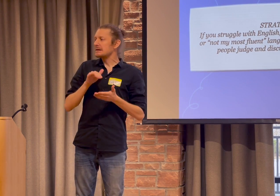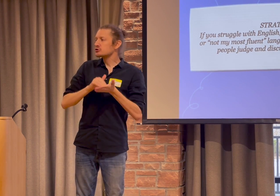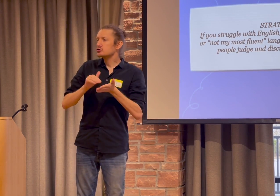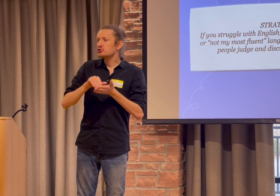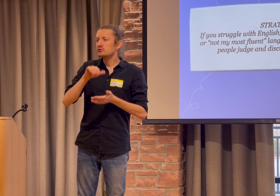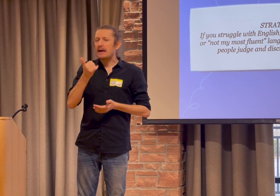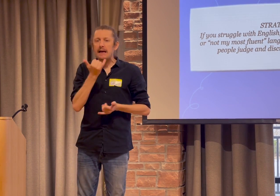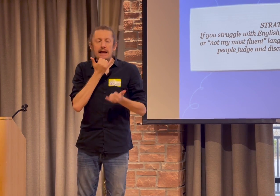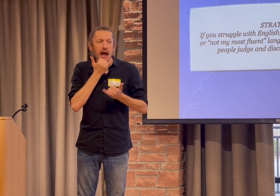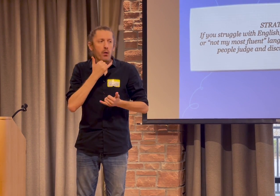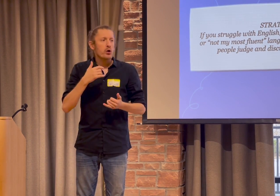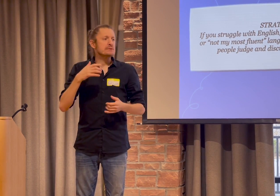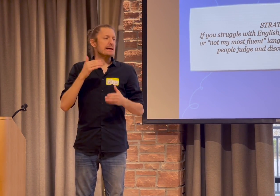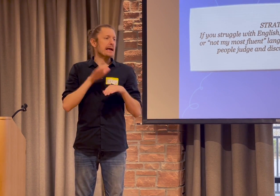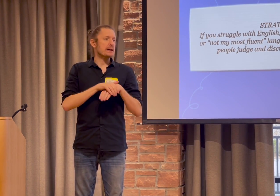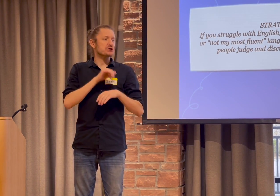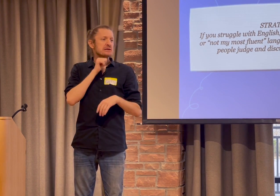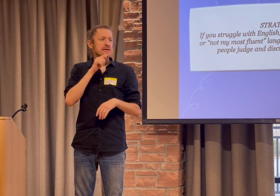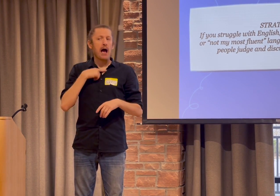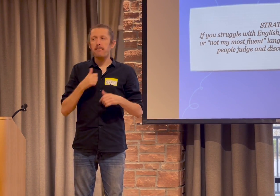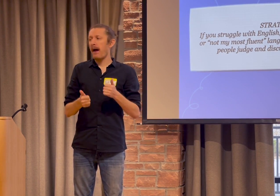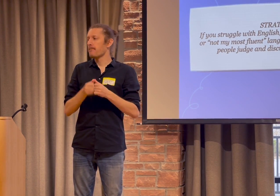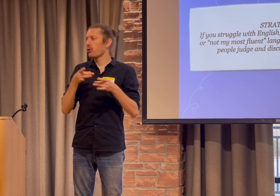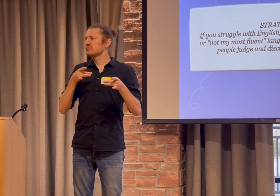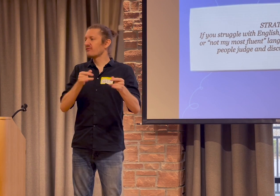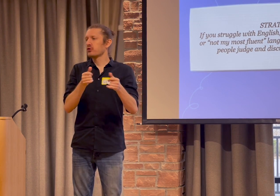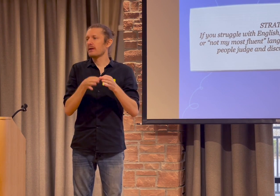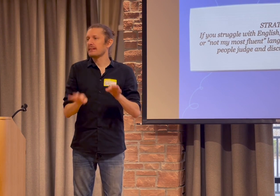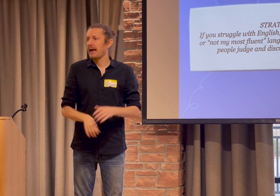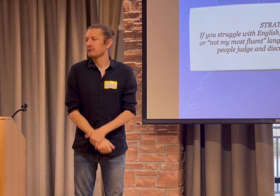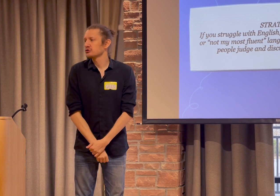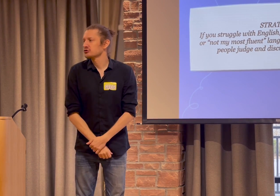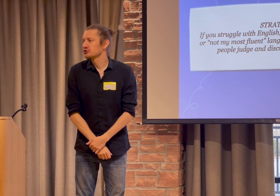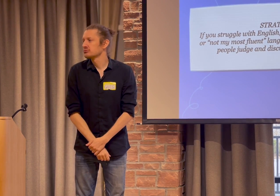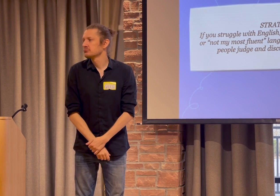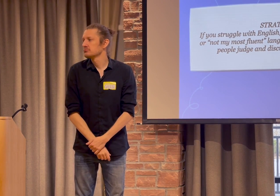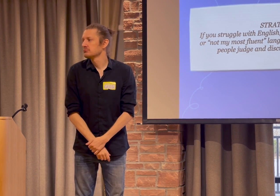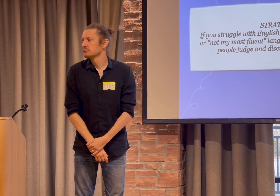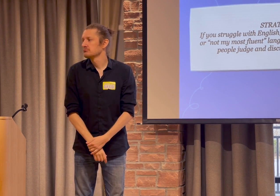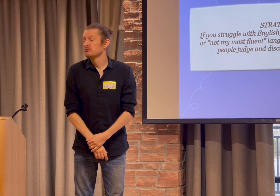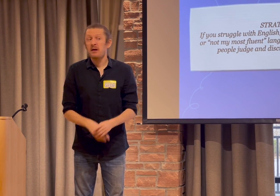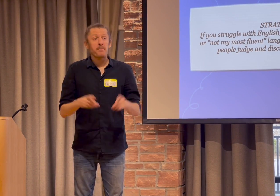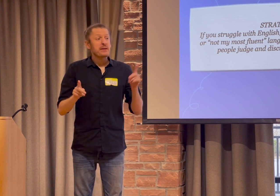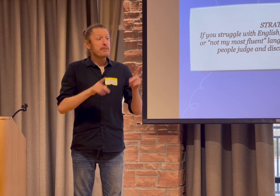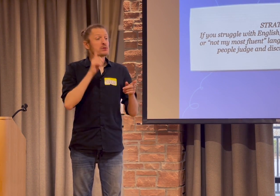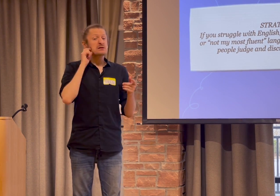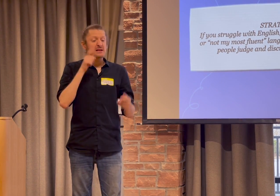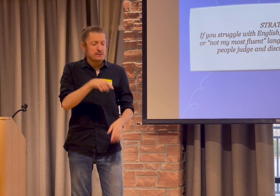I had a friend in email who said, please excuse any errors, English is not my most fluent language.